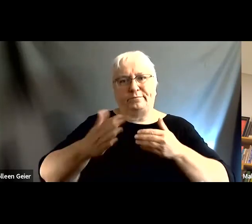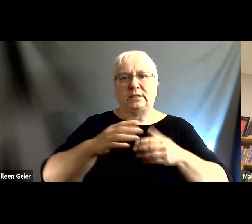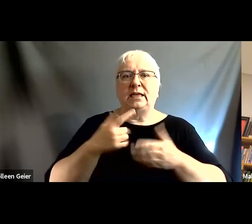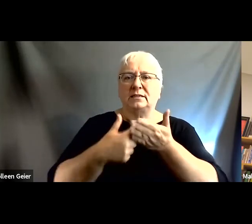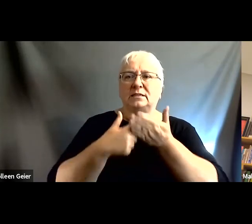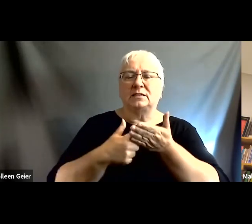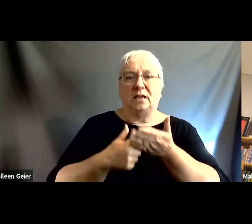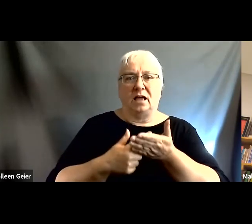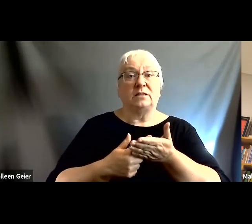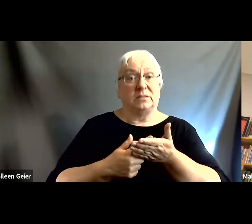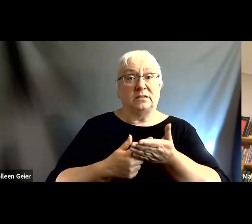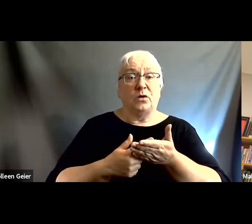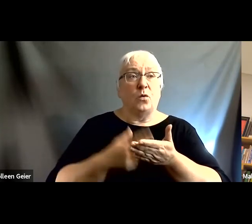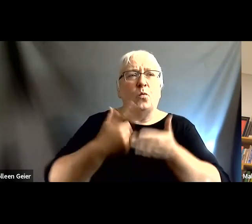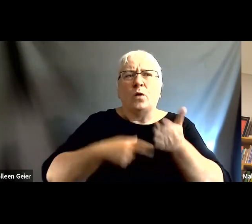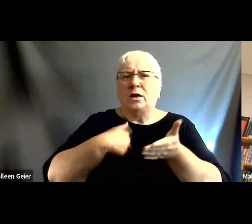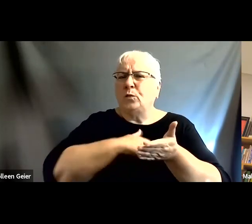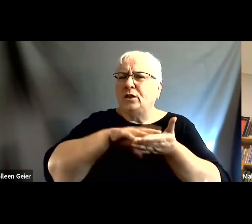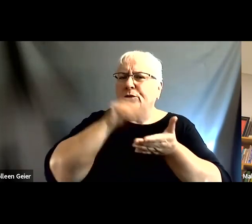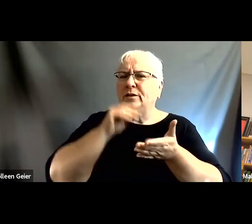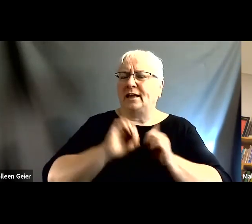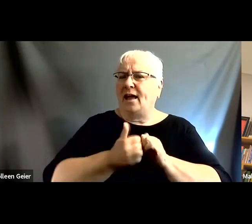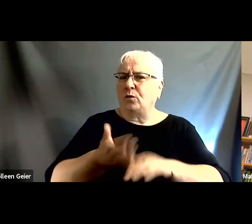because of COVID. Thank you.